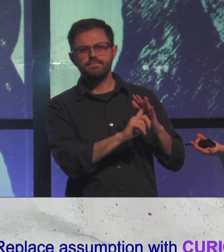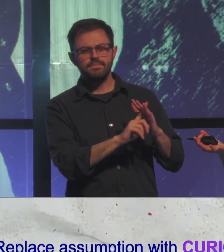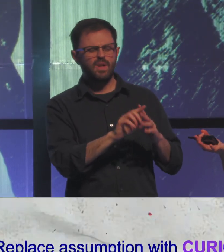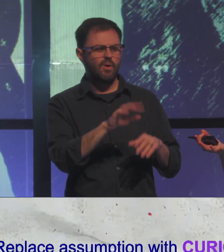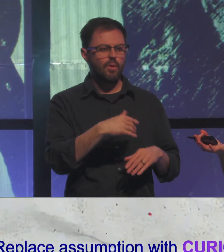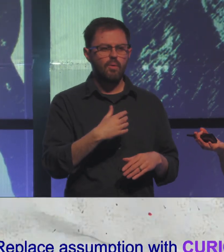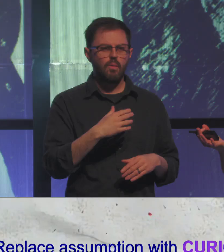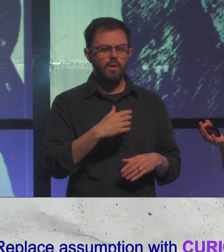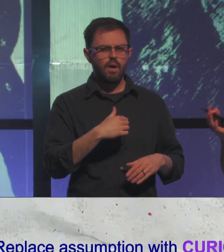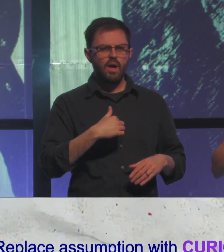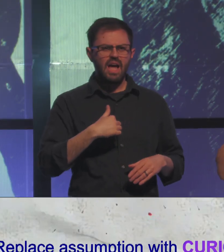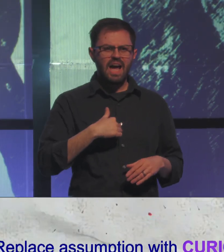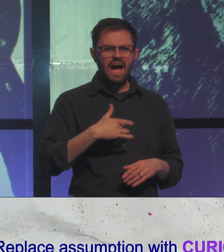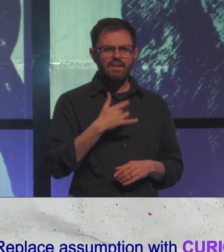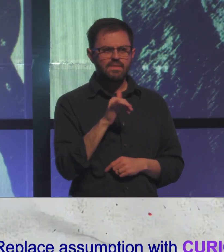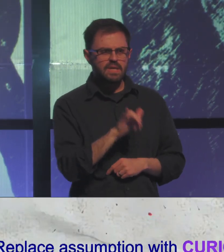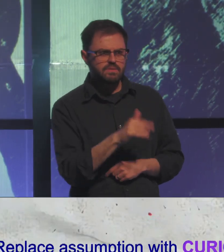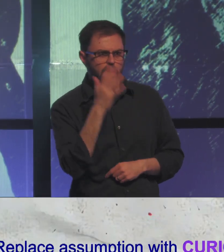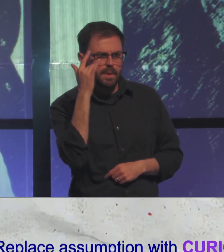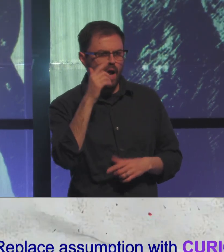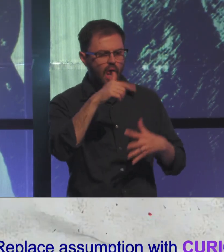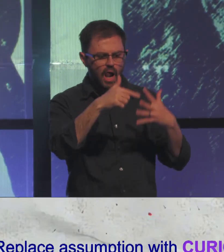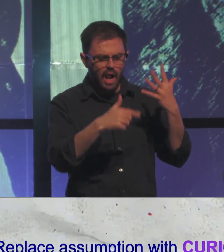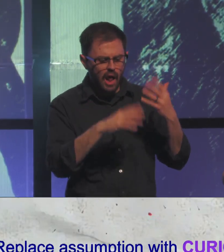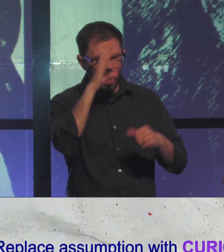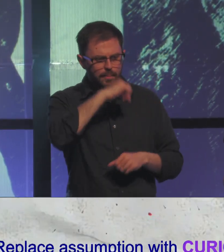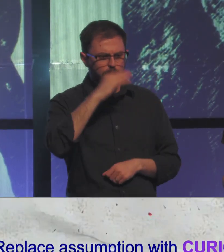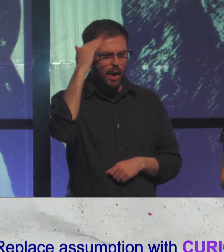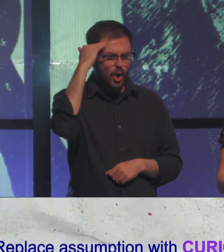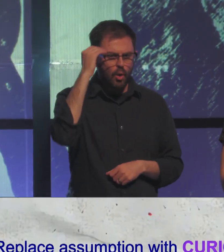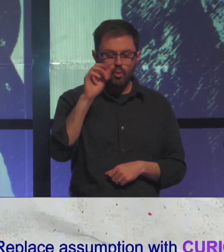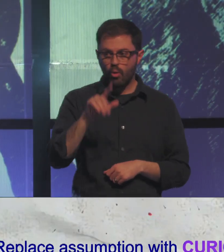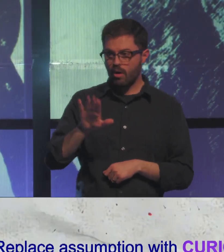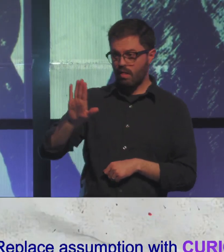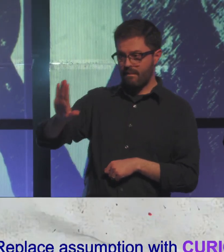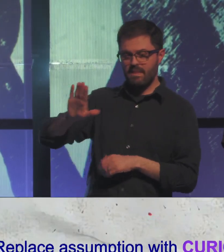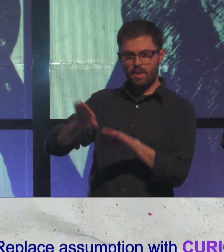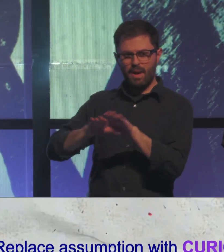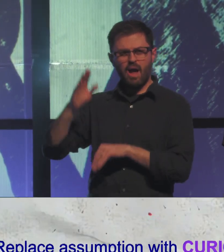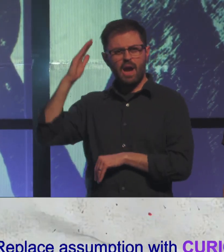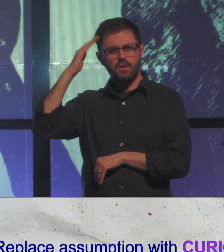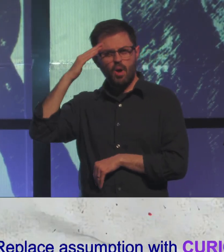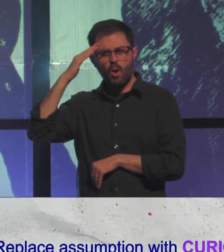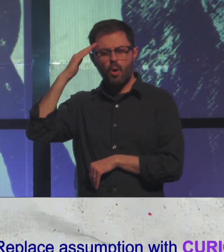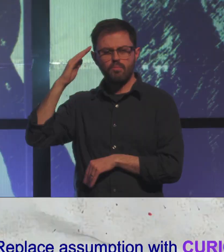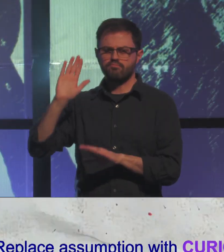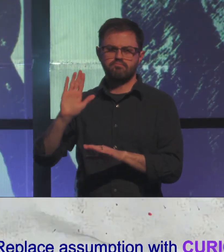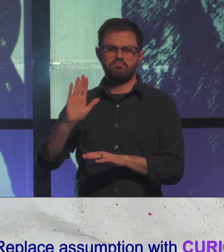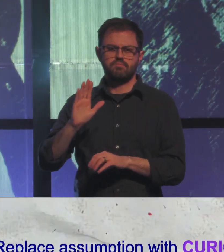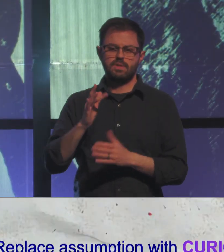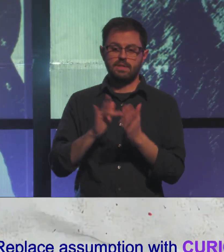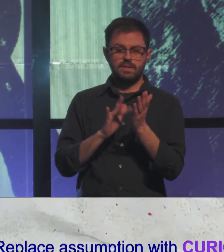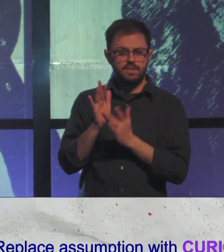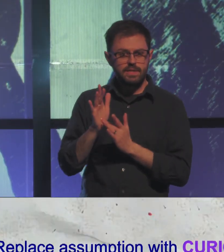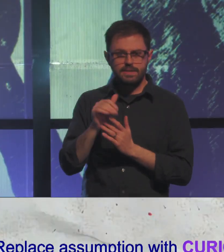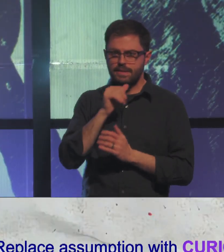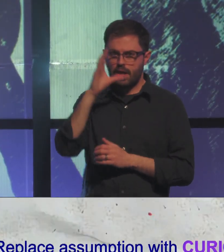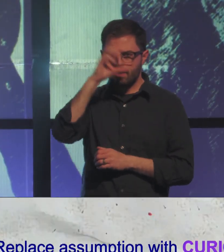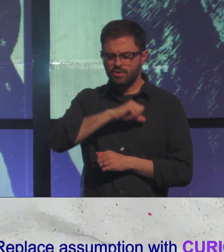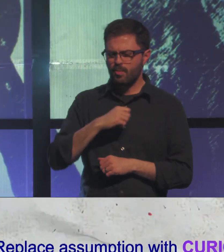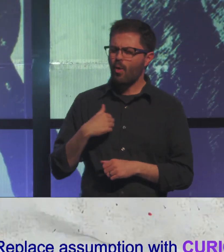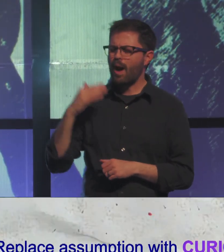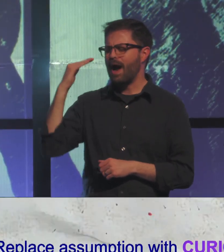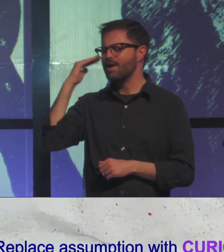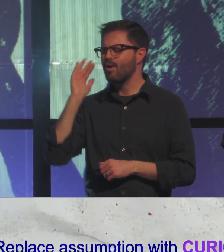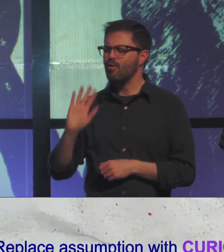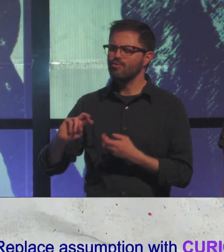blah, right? But with Jesus, he did not assume. He did not assume when he came in contact with Bartimaeus that he knew. Well, of course